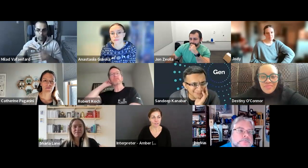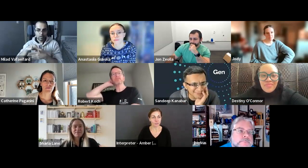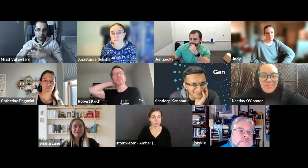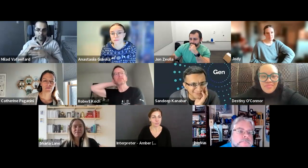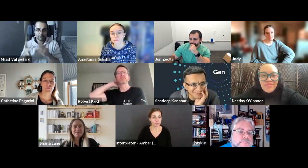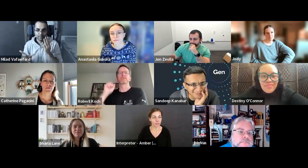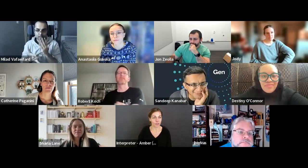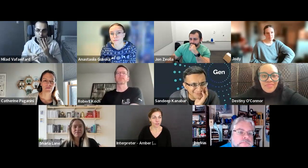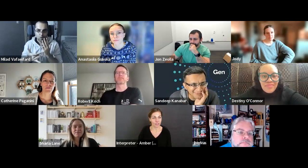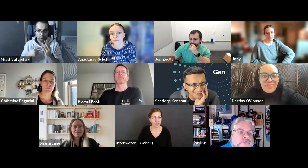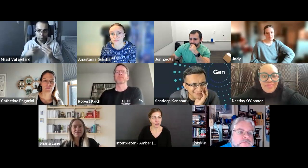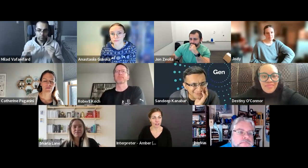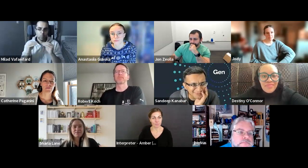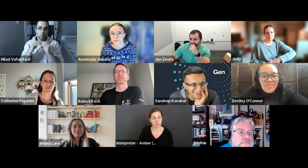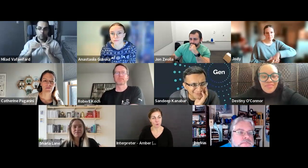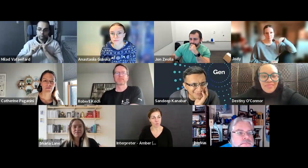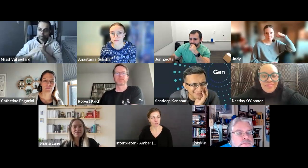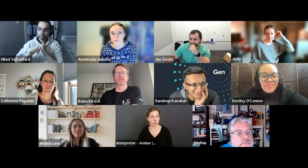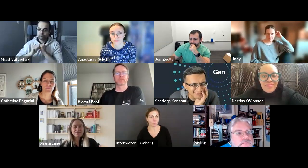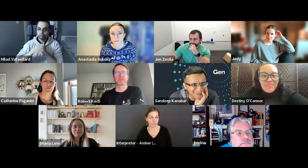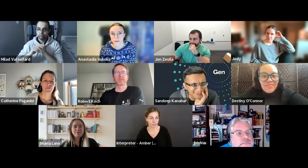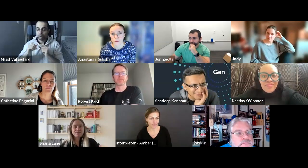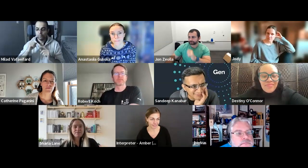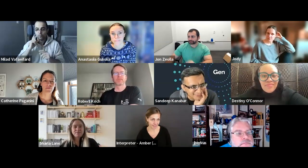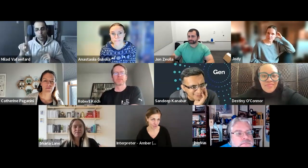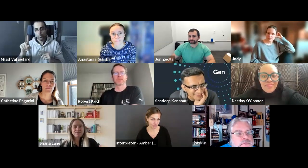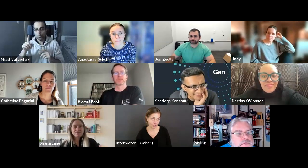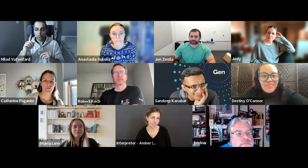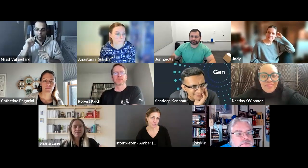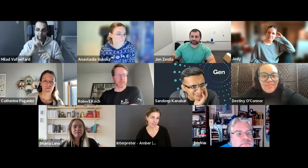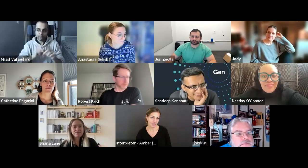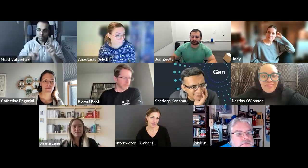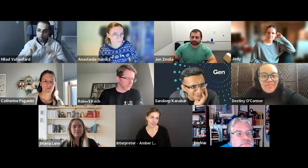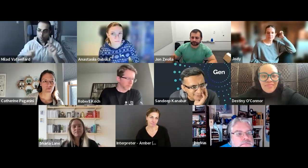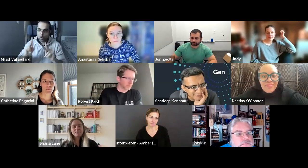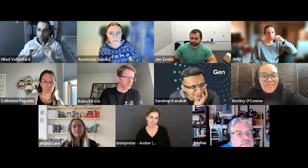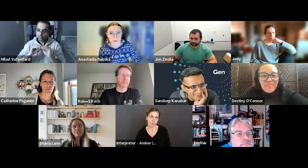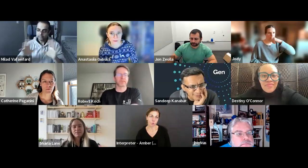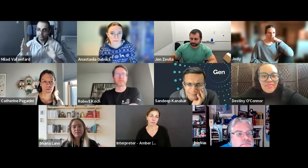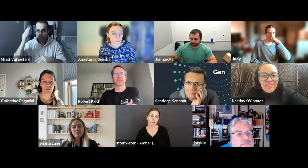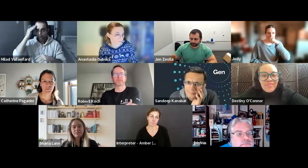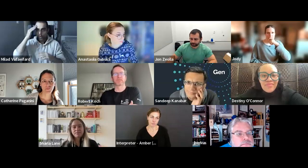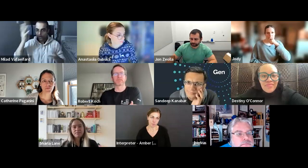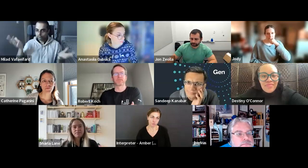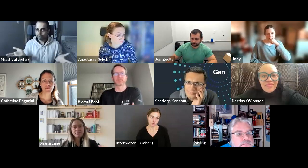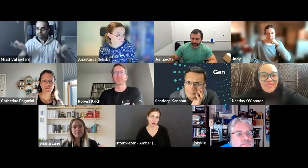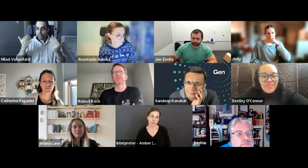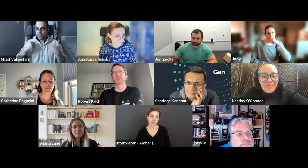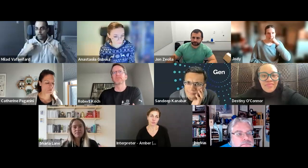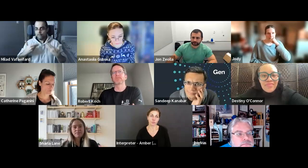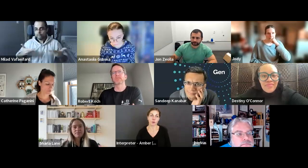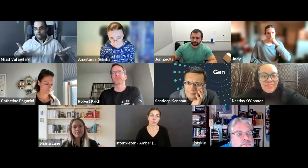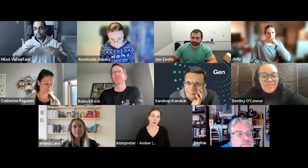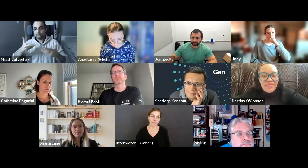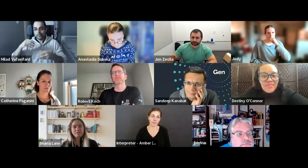I've had two different videos that I promote as far as content technology for deaf people, trying